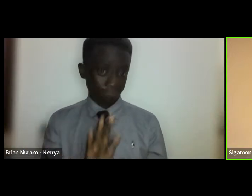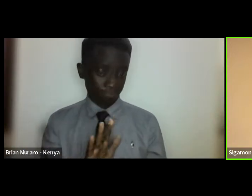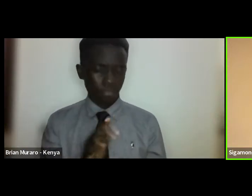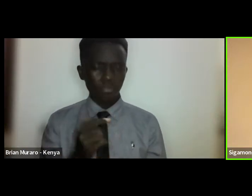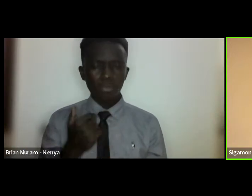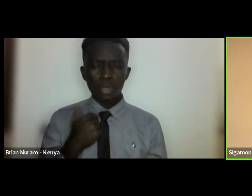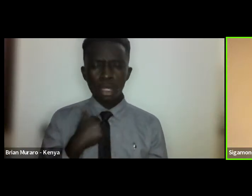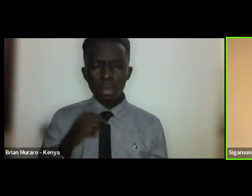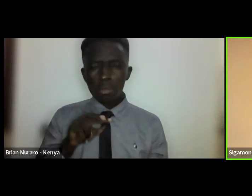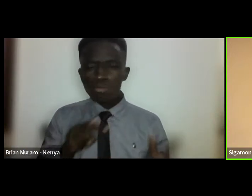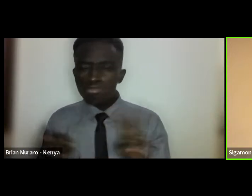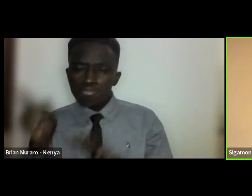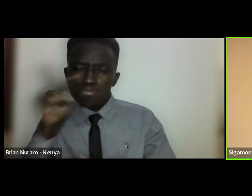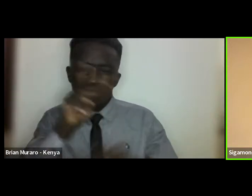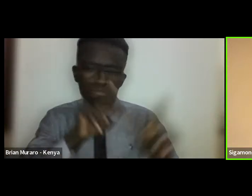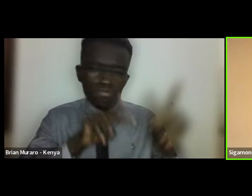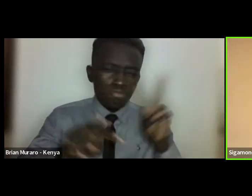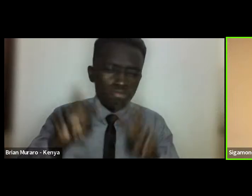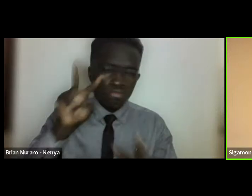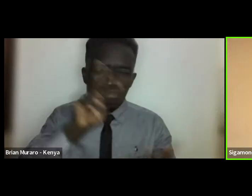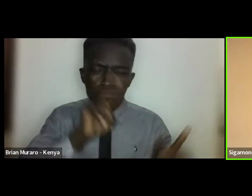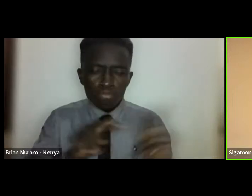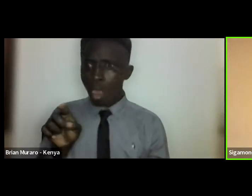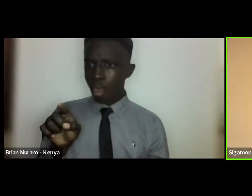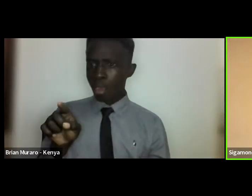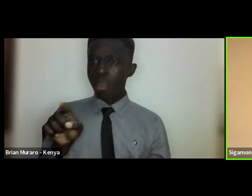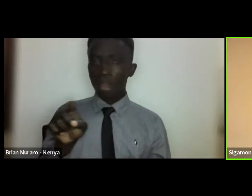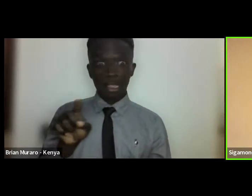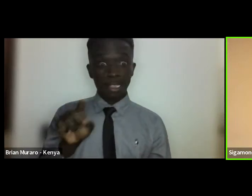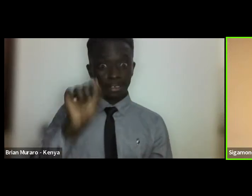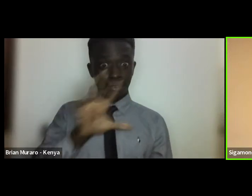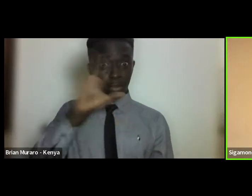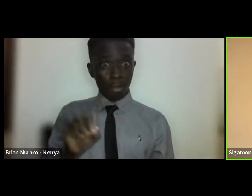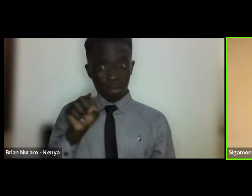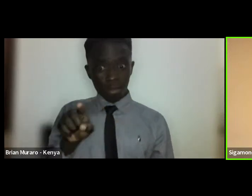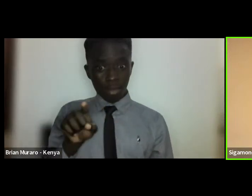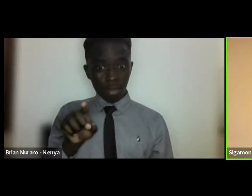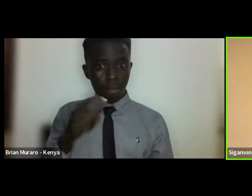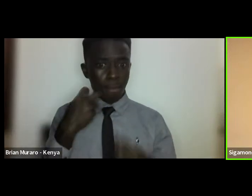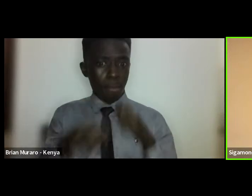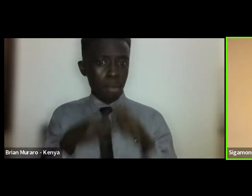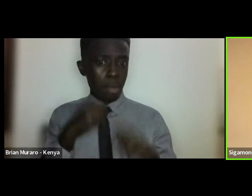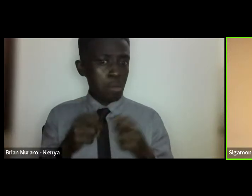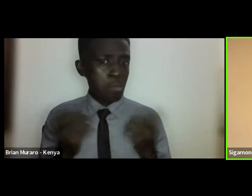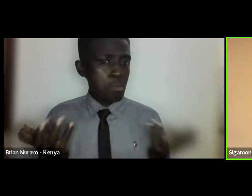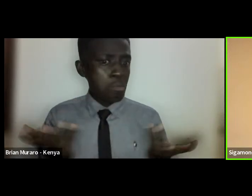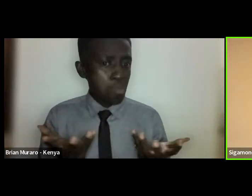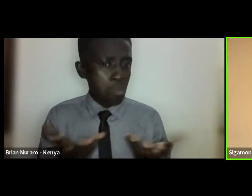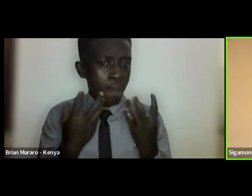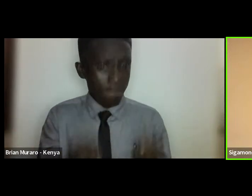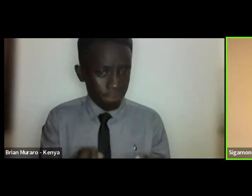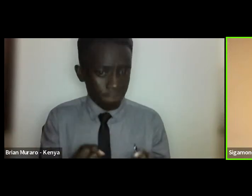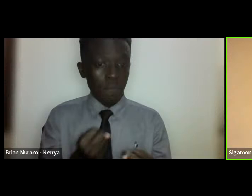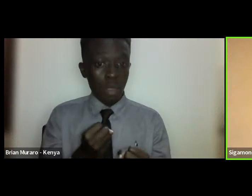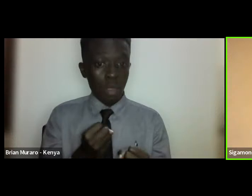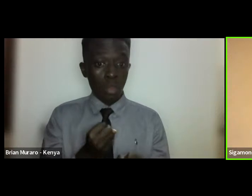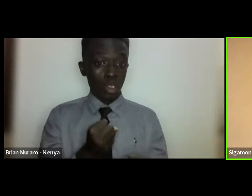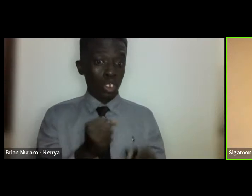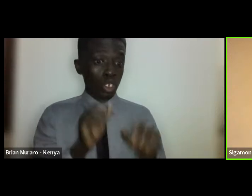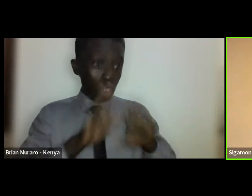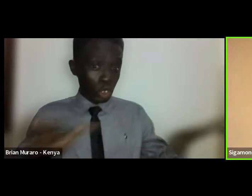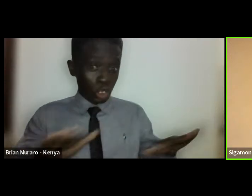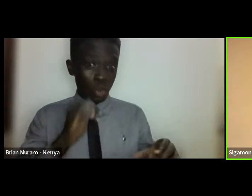in South Africa, one of the problems that we have is that working class children don't experience much success in the system.